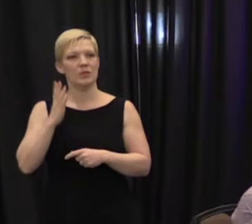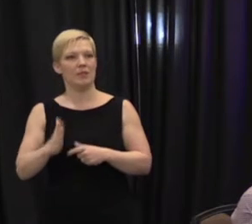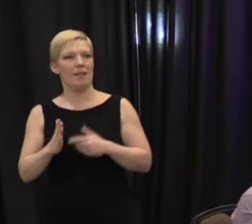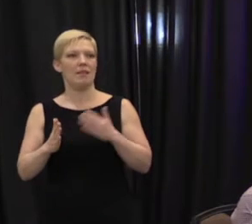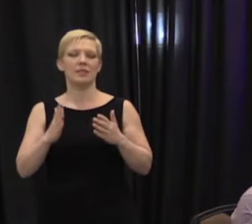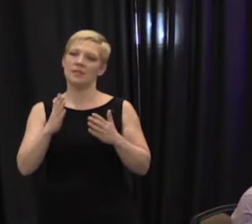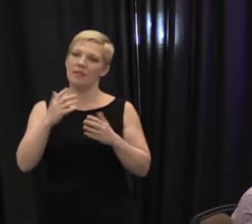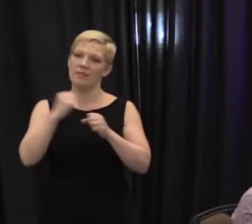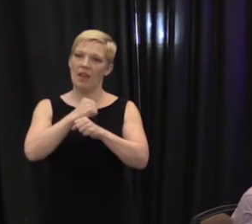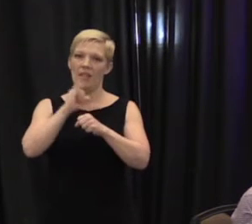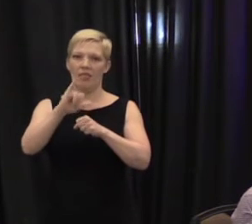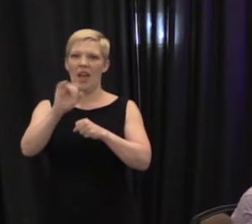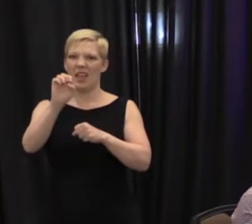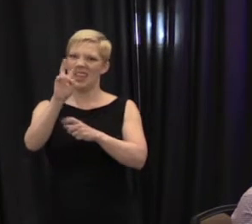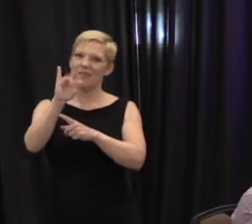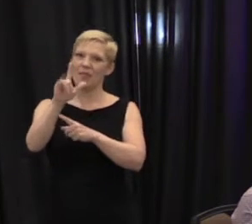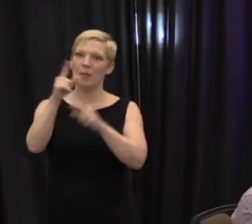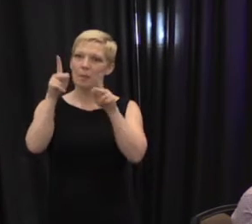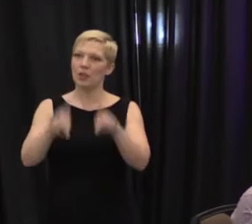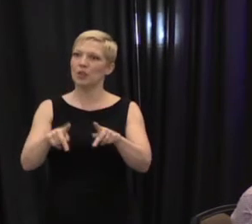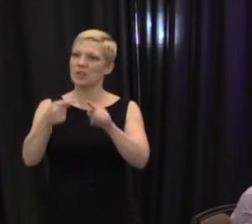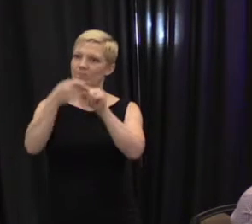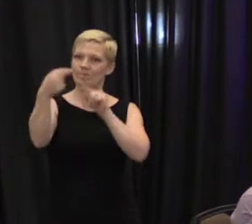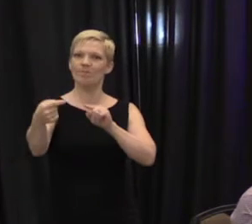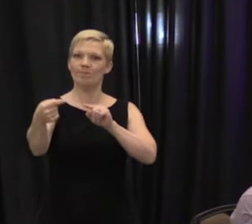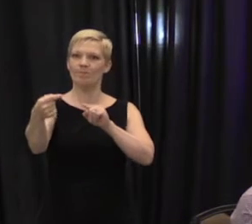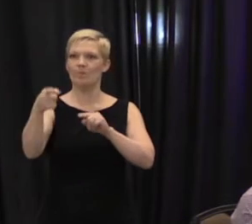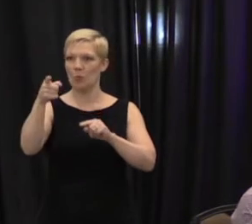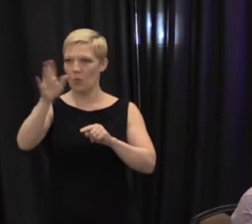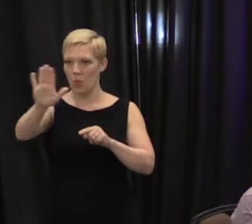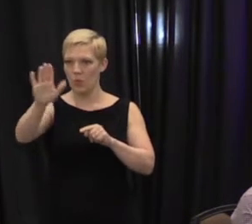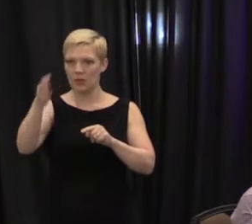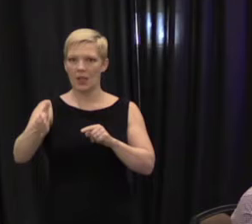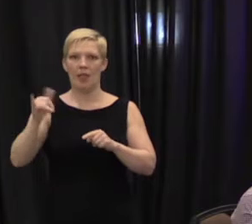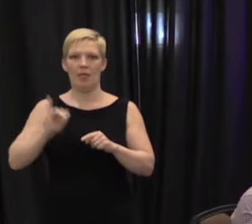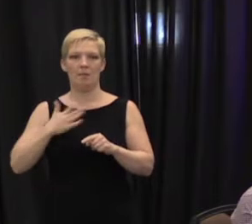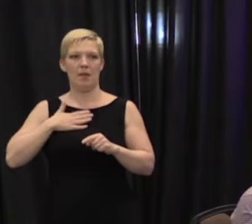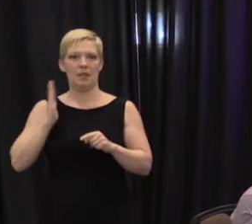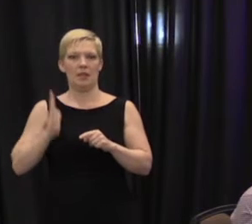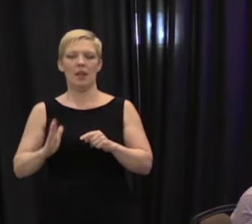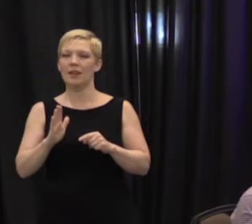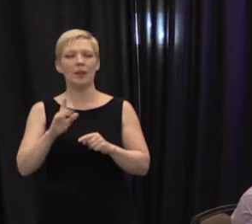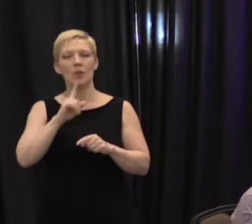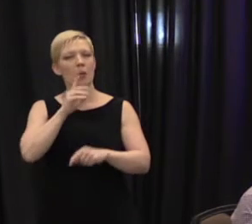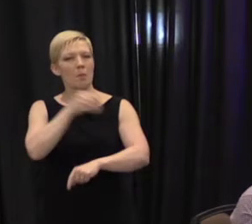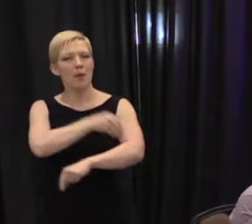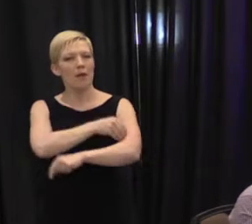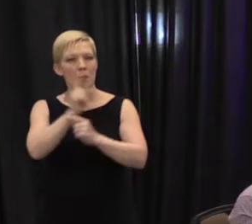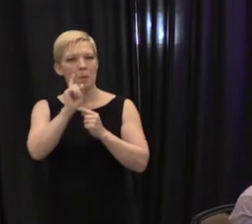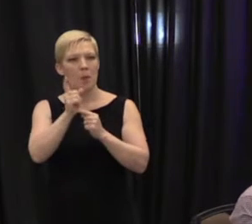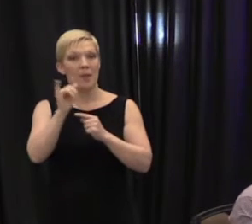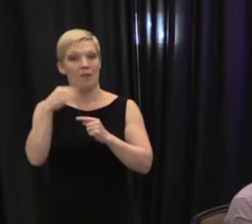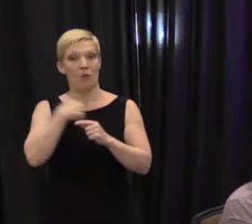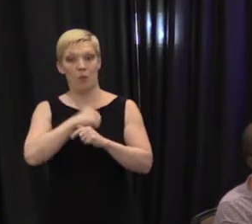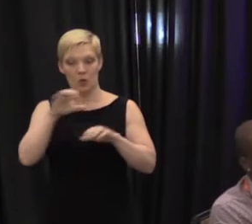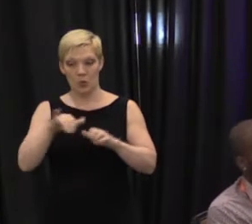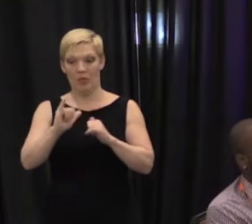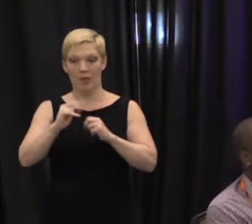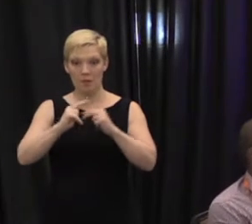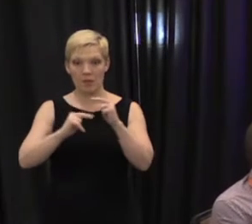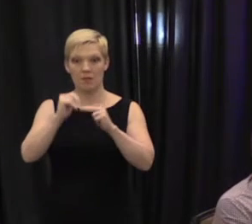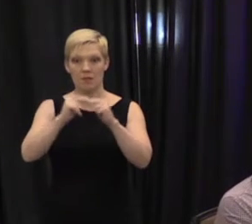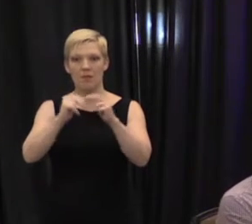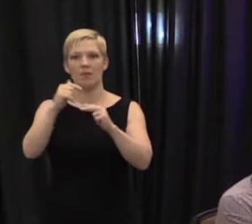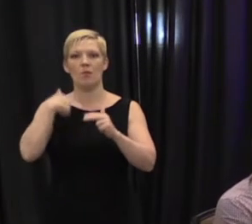anonymously evil person on the other side of the table. But it was this really powerful moment that if we are going to build, if we are going to be these builders,